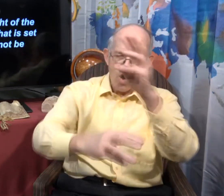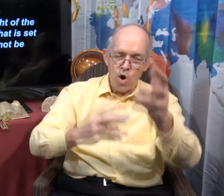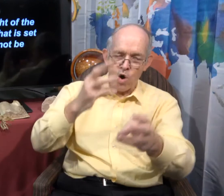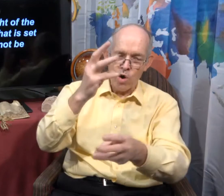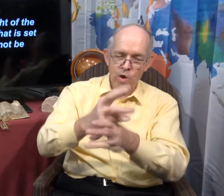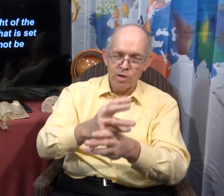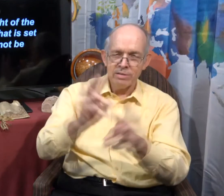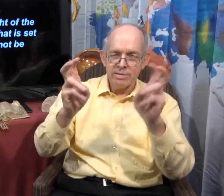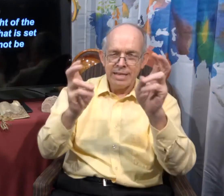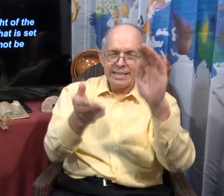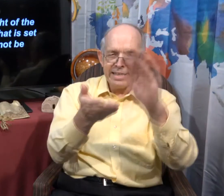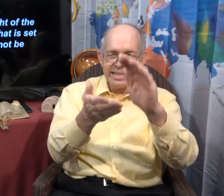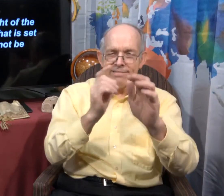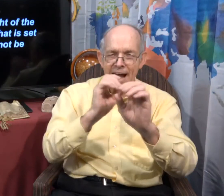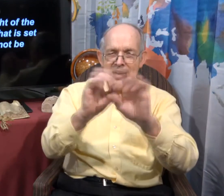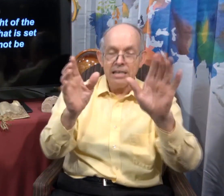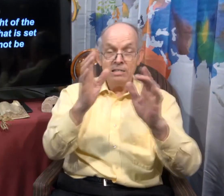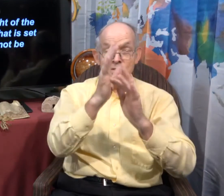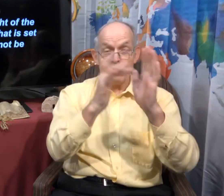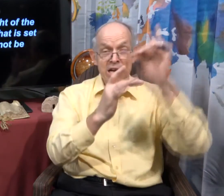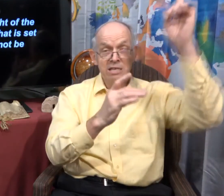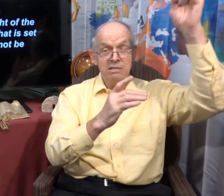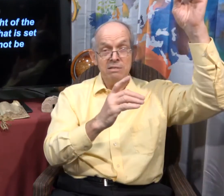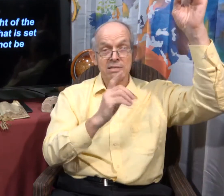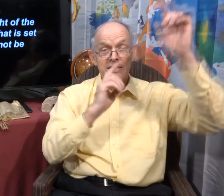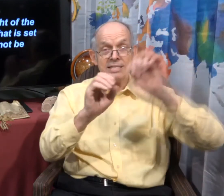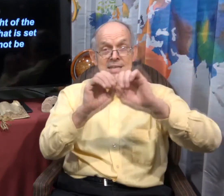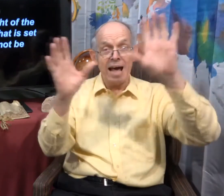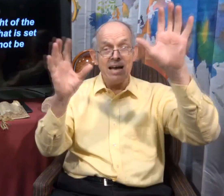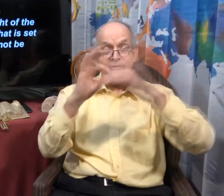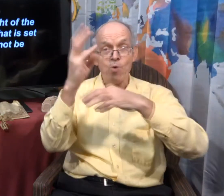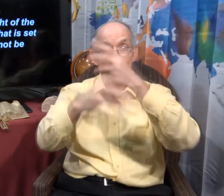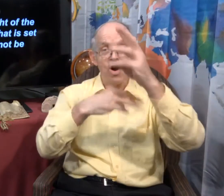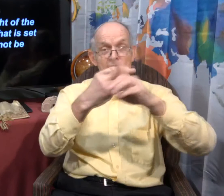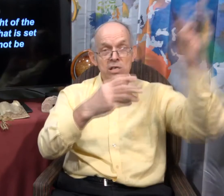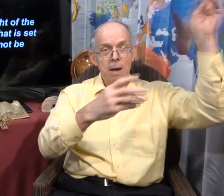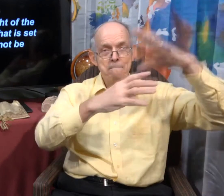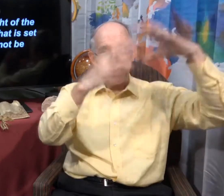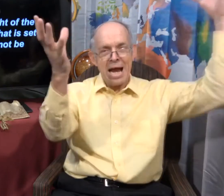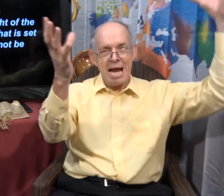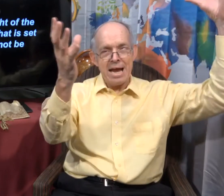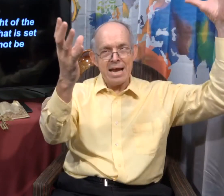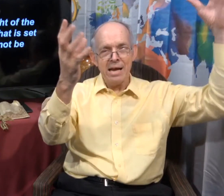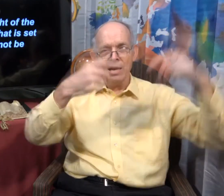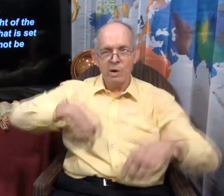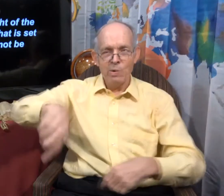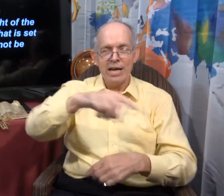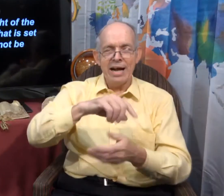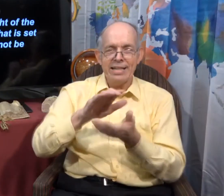world. Not the night. Jesus is the light of the world. B. We are not